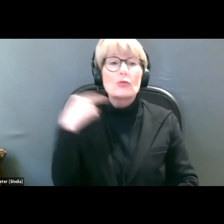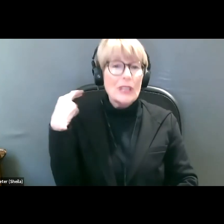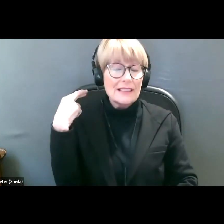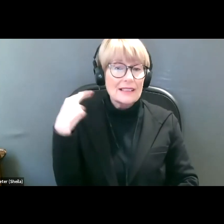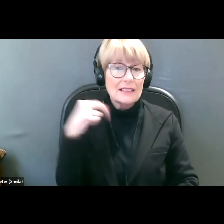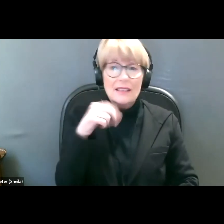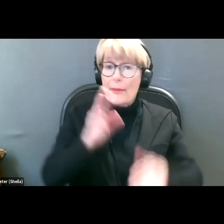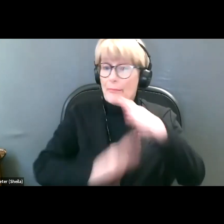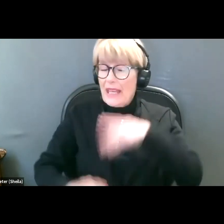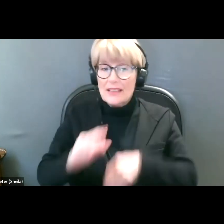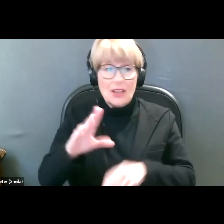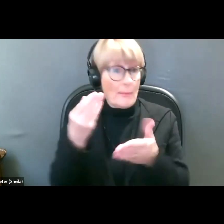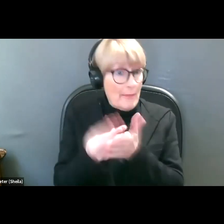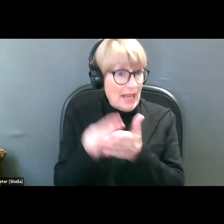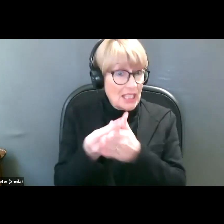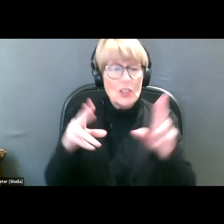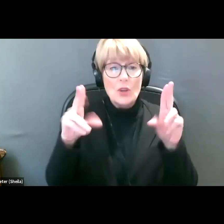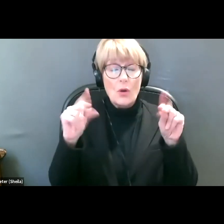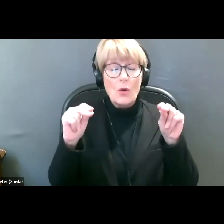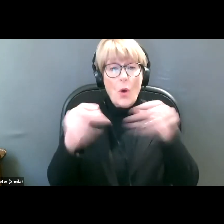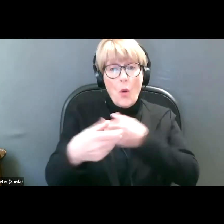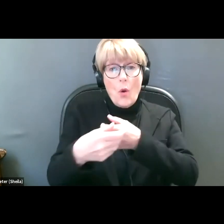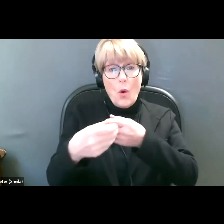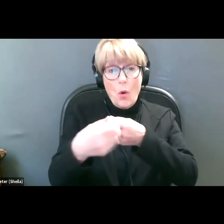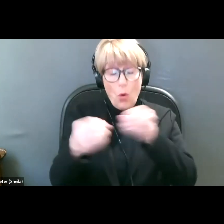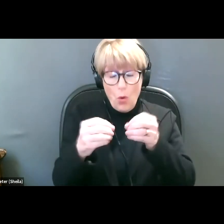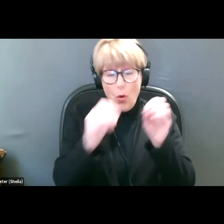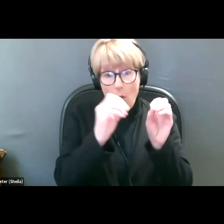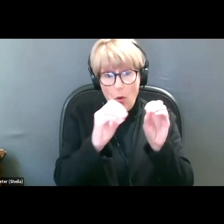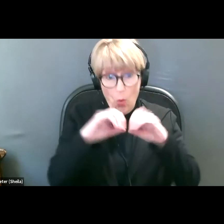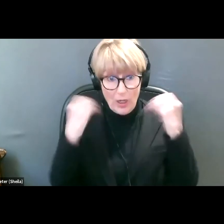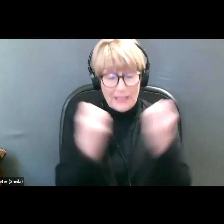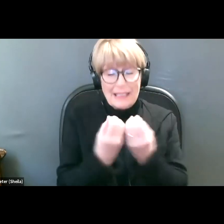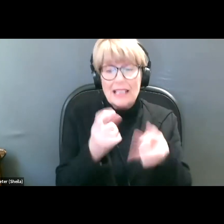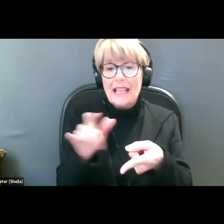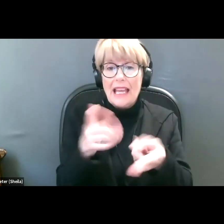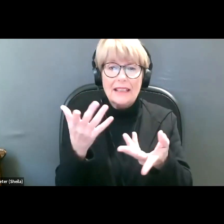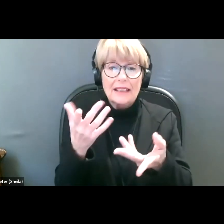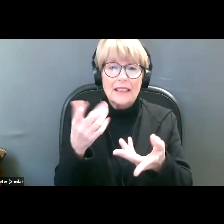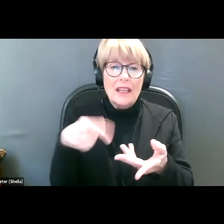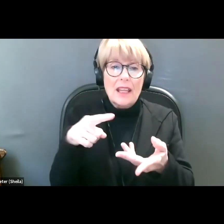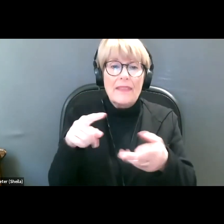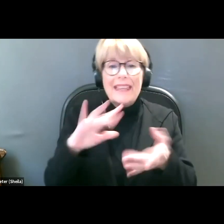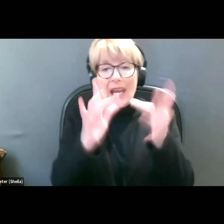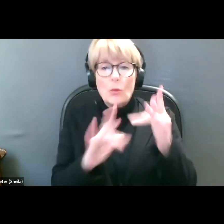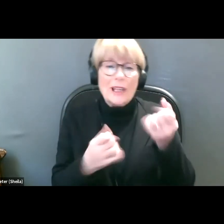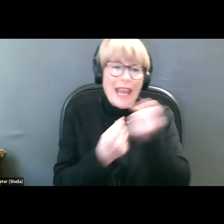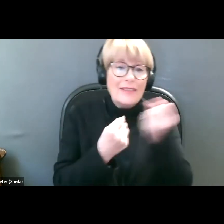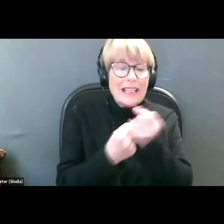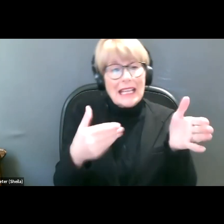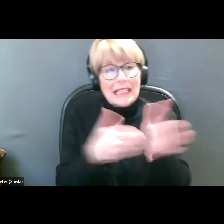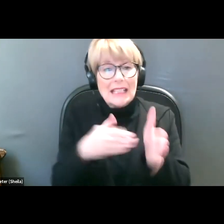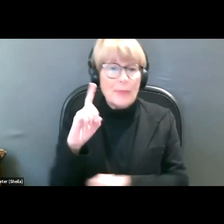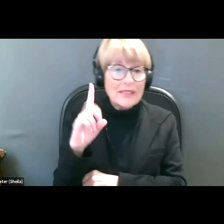based upon money. So organizations like the Network Advocating Against Domestic Violence and the Illinois Coalition Against